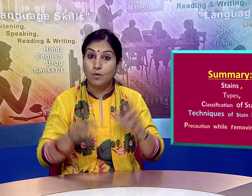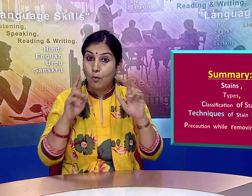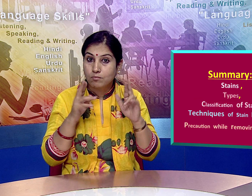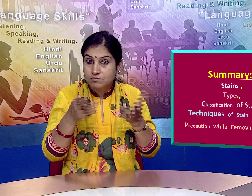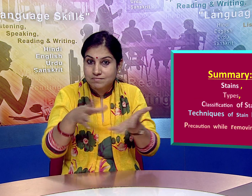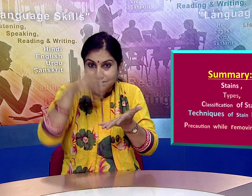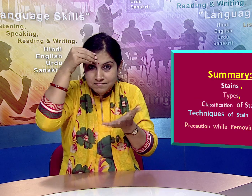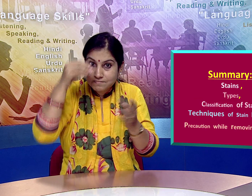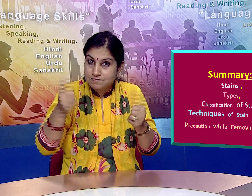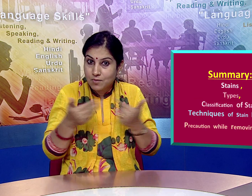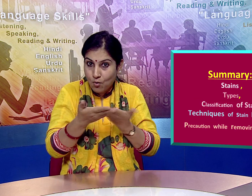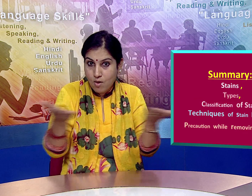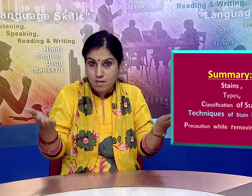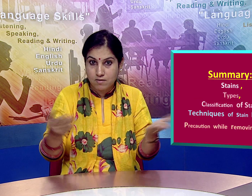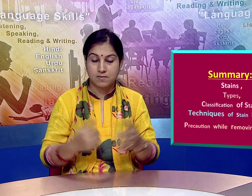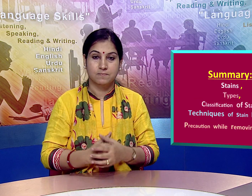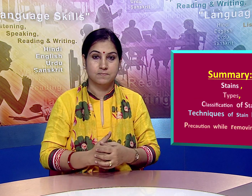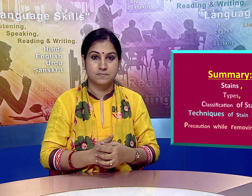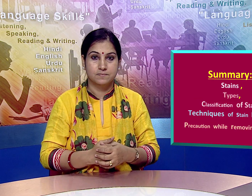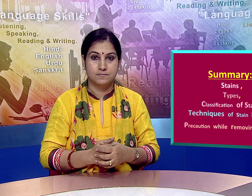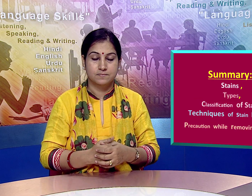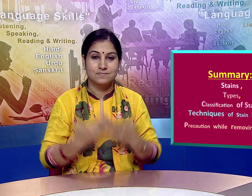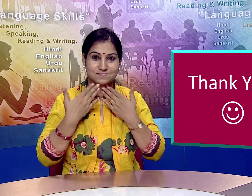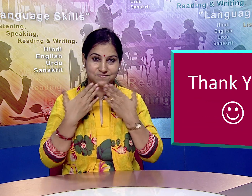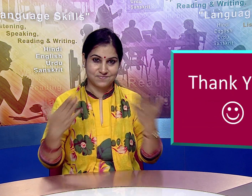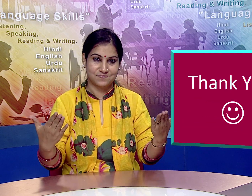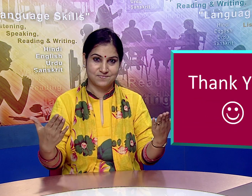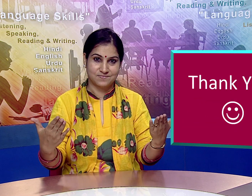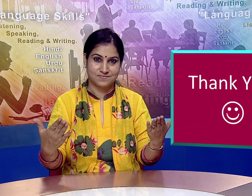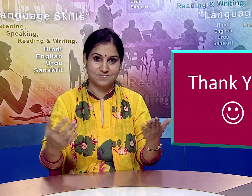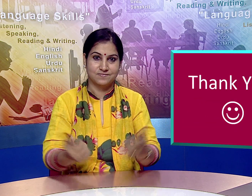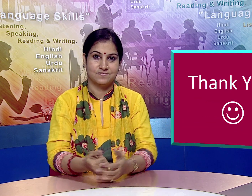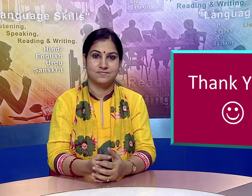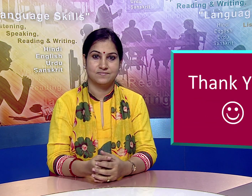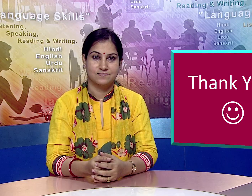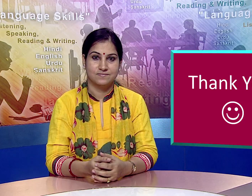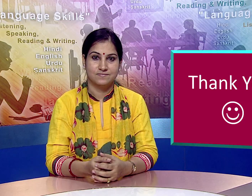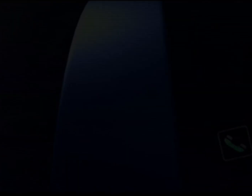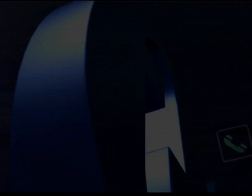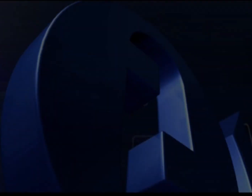Hope you have understood it all. Thank you.